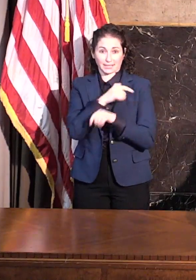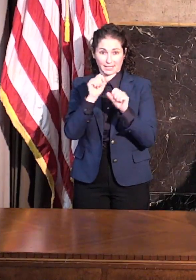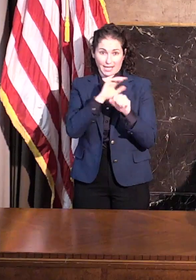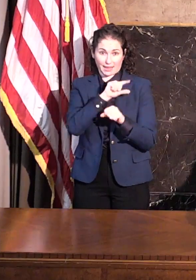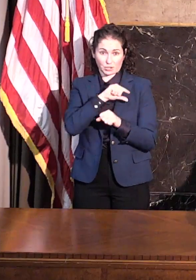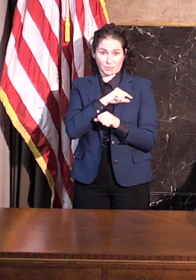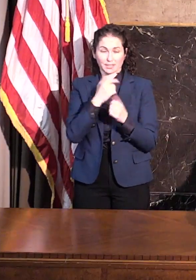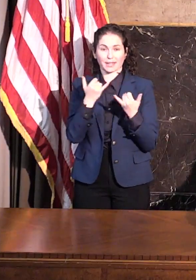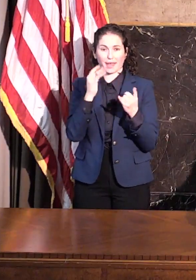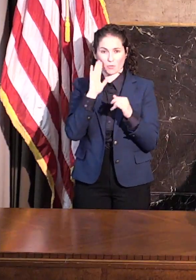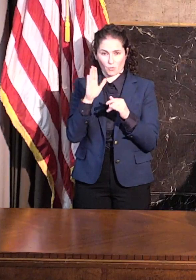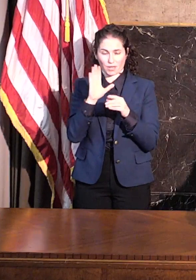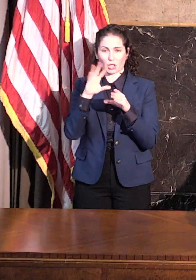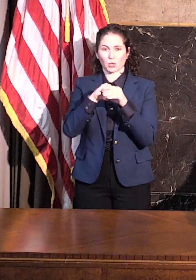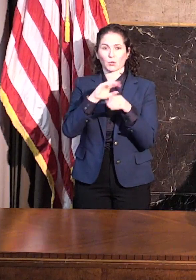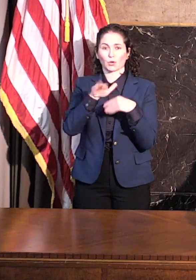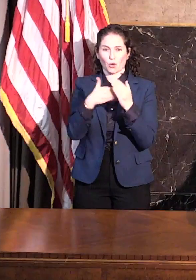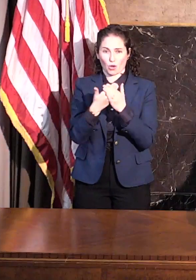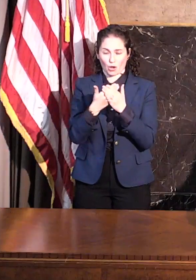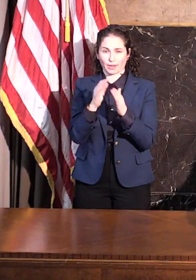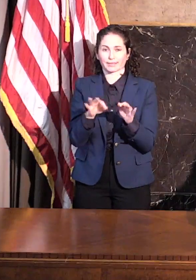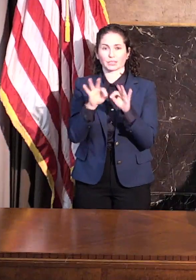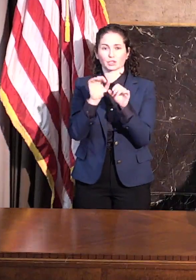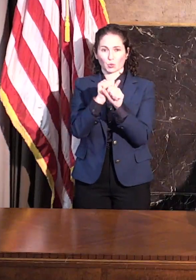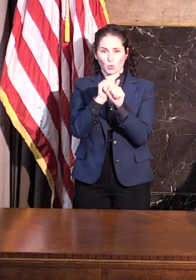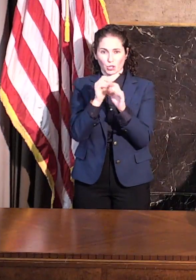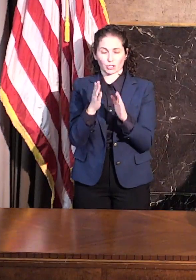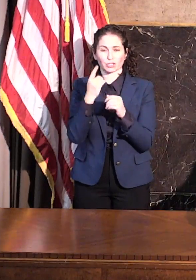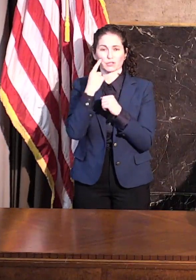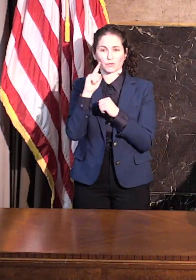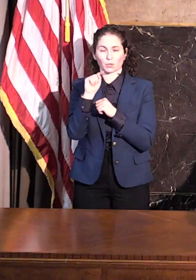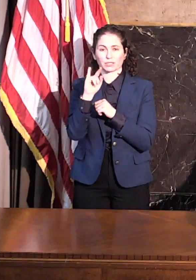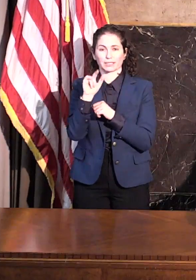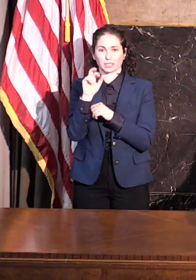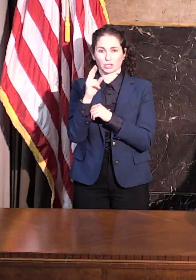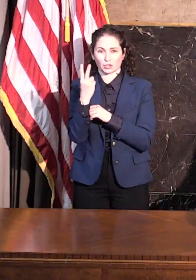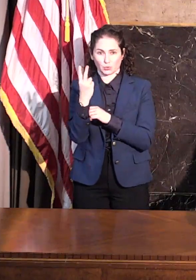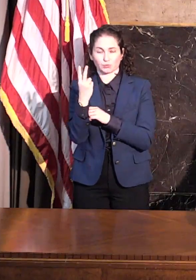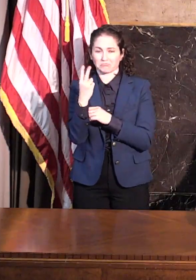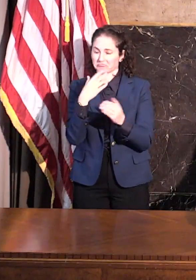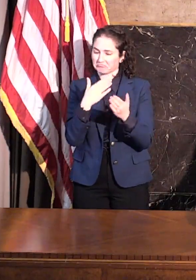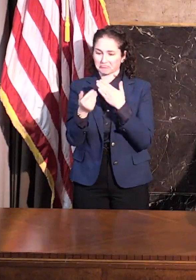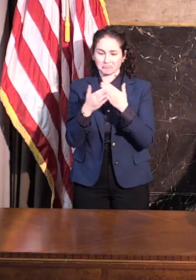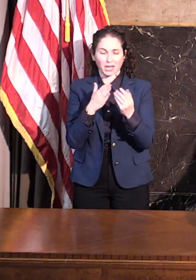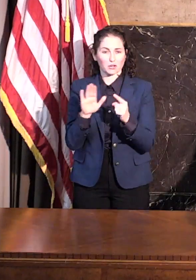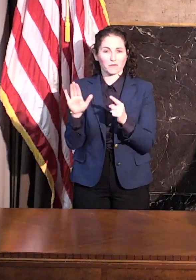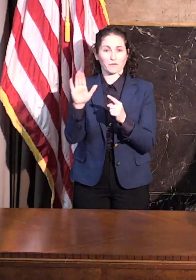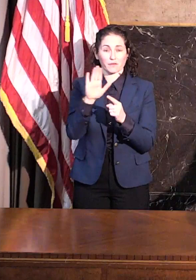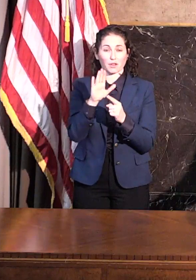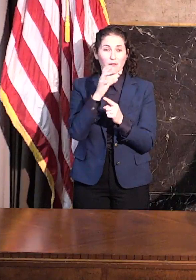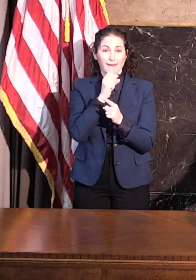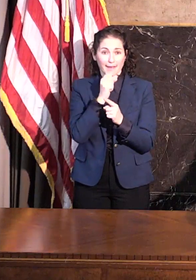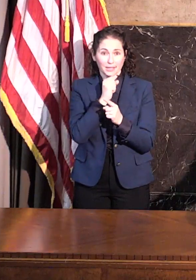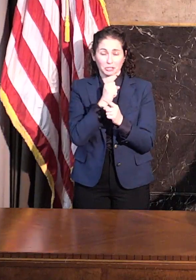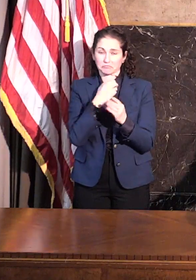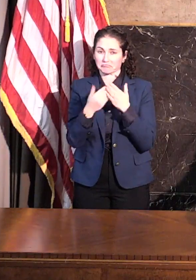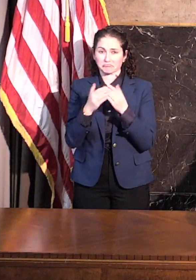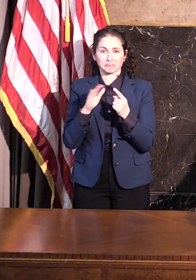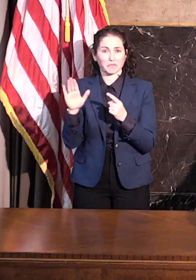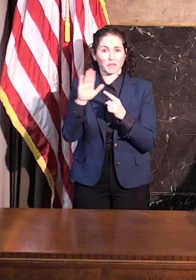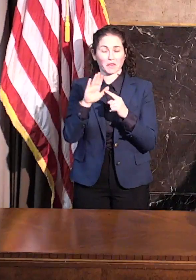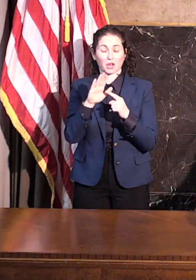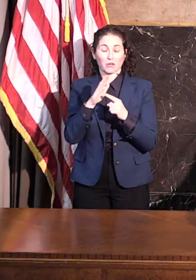our COVID-19 update, the first announcement I'm making today is that as of Monday, we're going